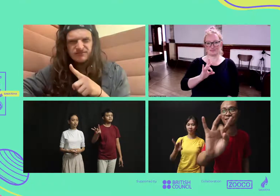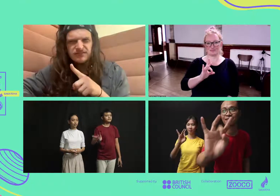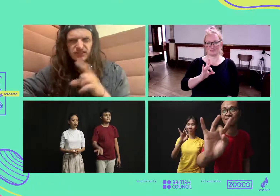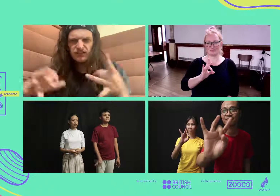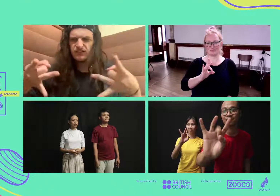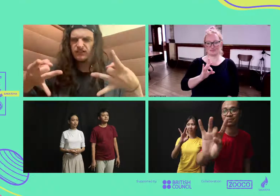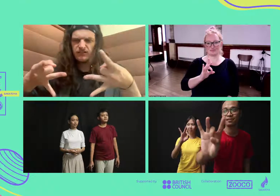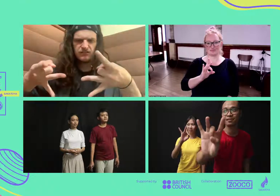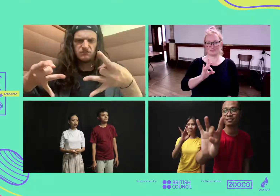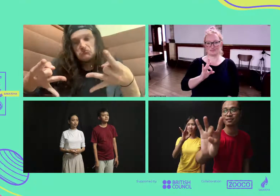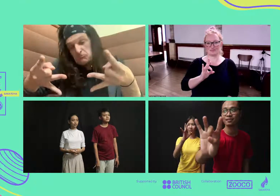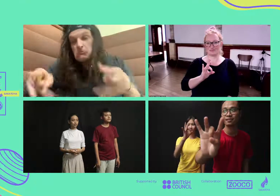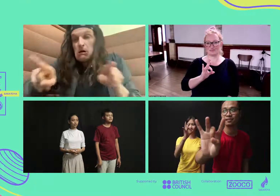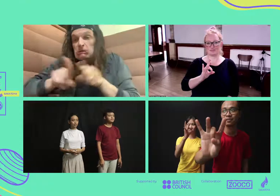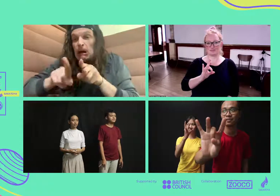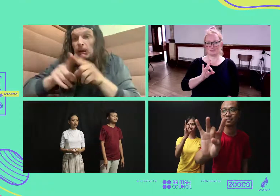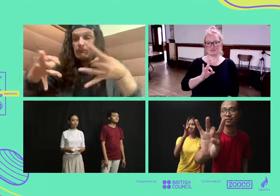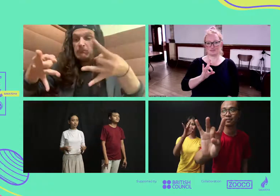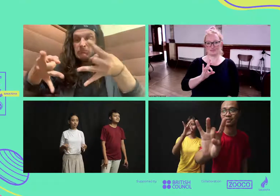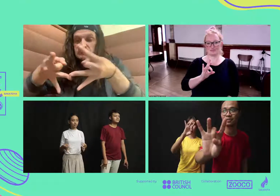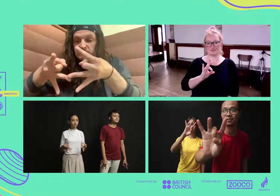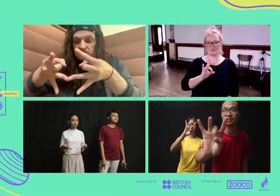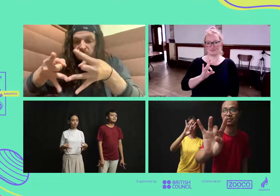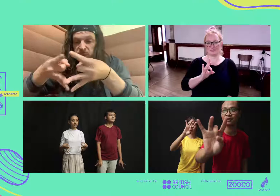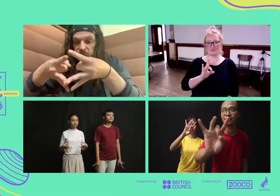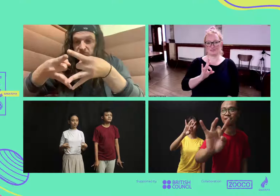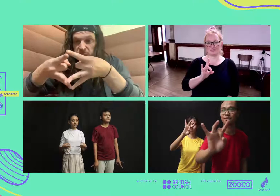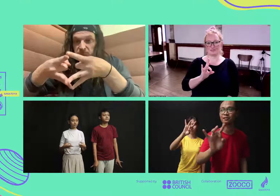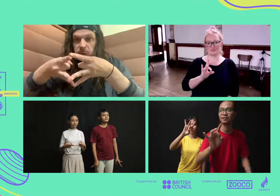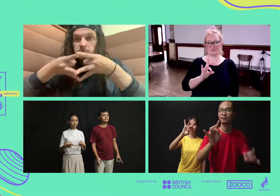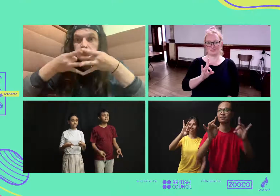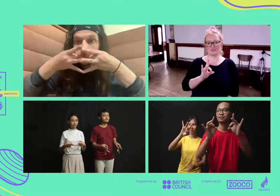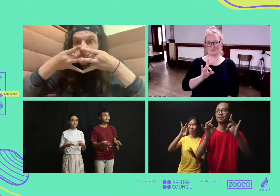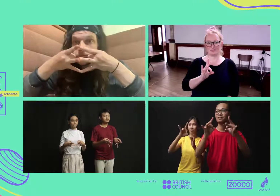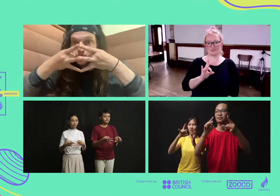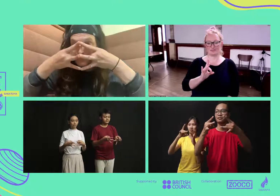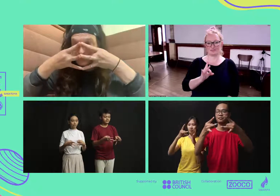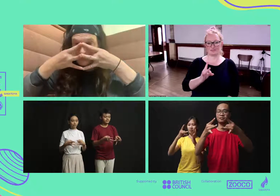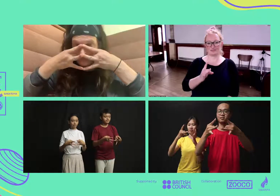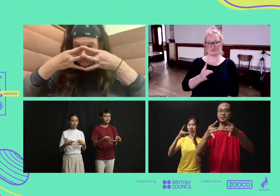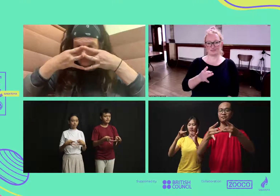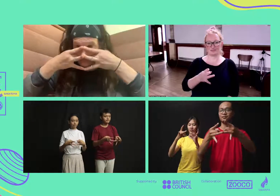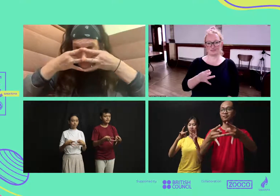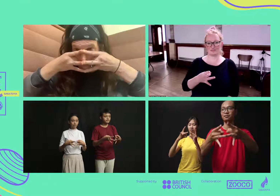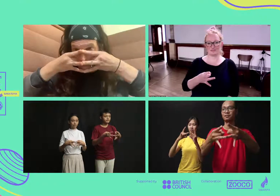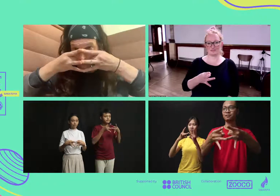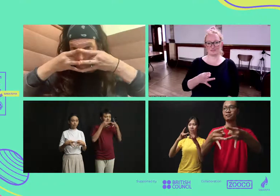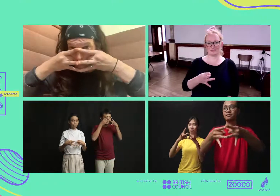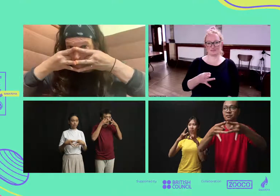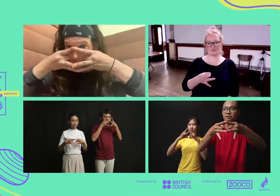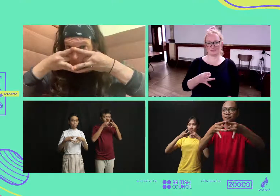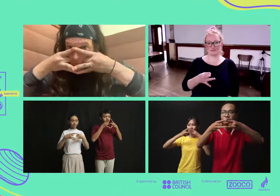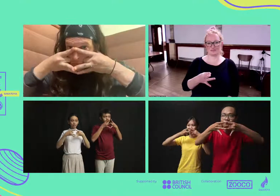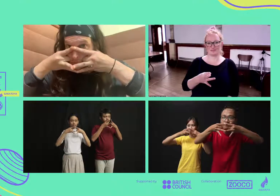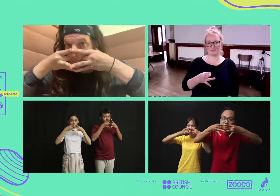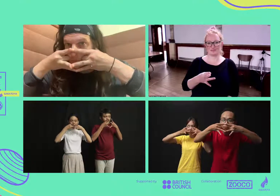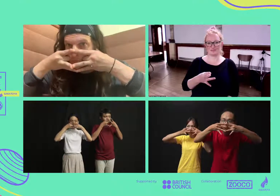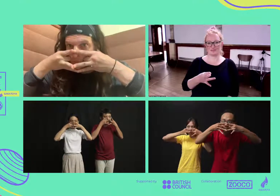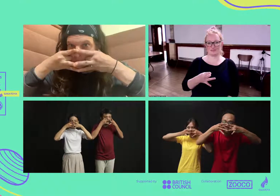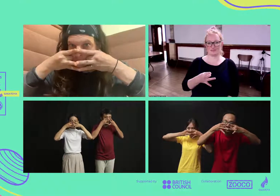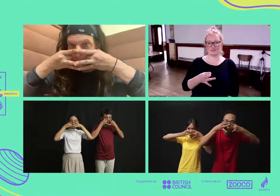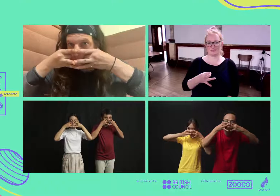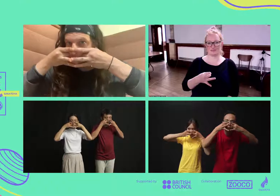We did that one, didn't we? I think we did your one. I mean, similarly, you could create a mask out of